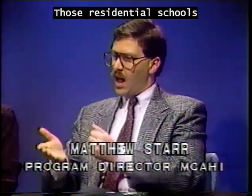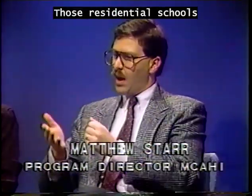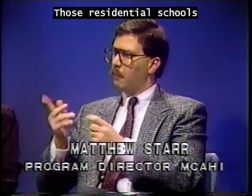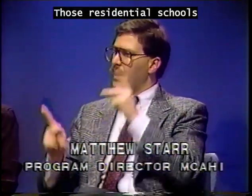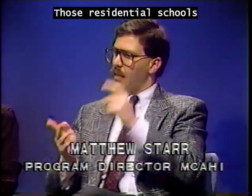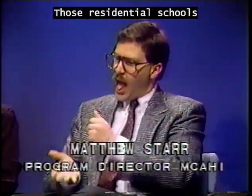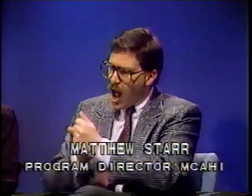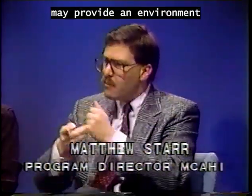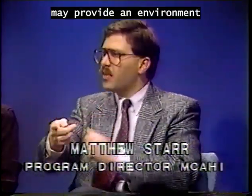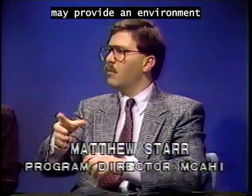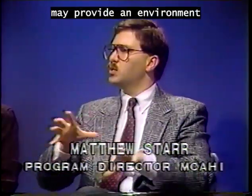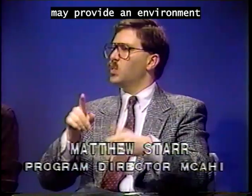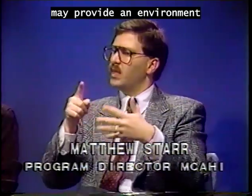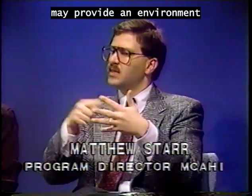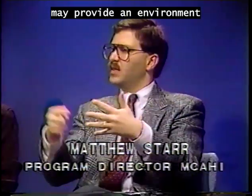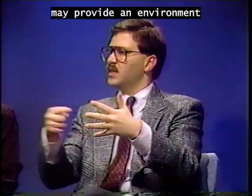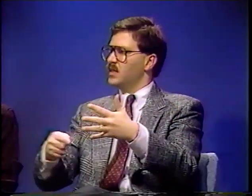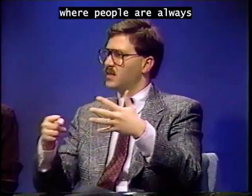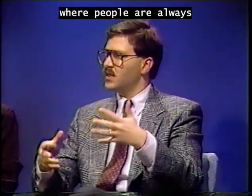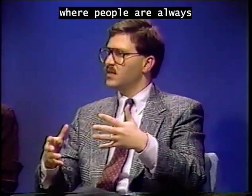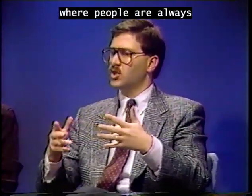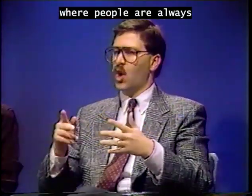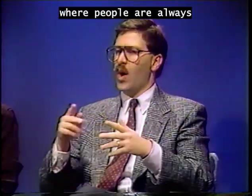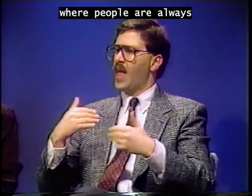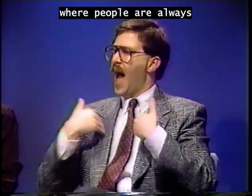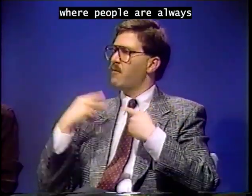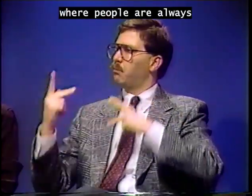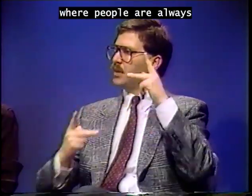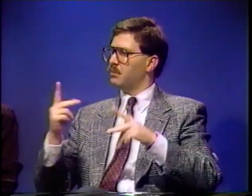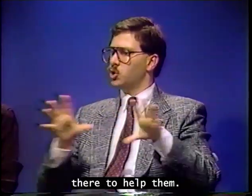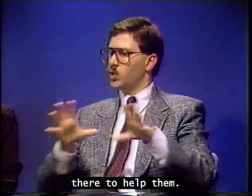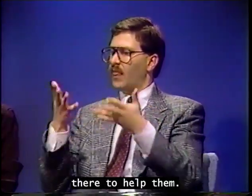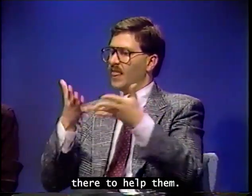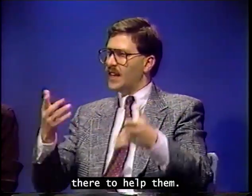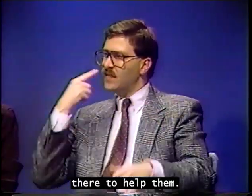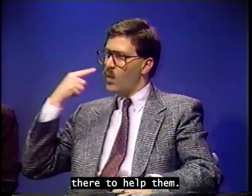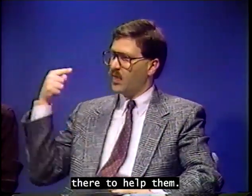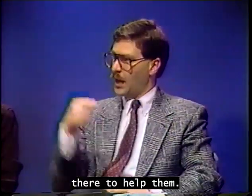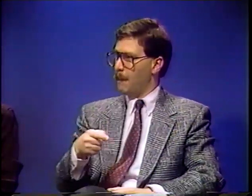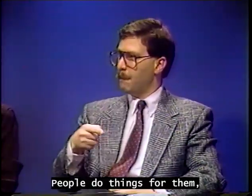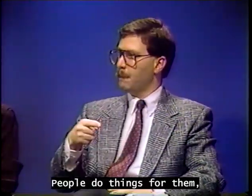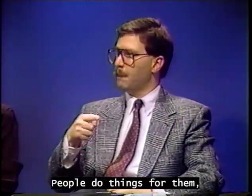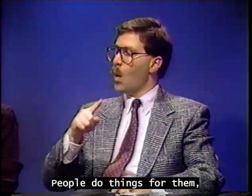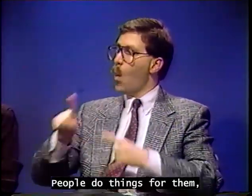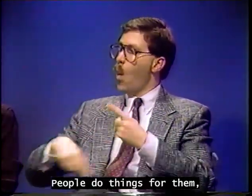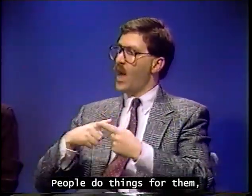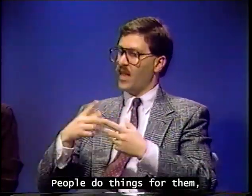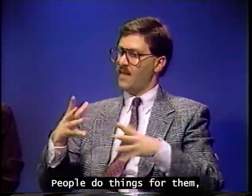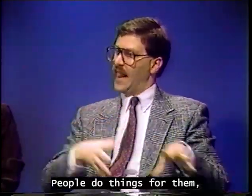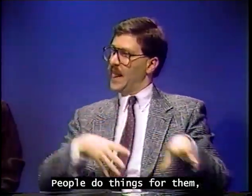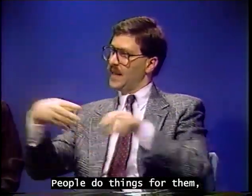residential schools may provide an environment where people are always there to help them. People do things for